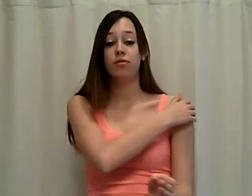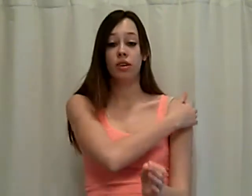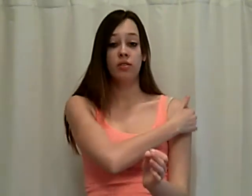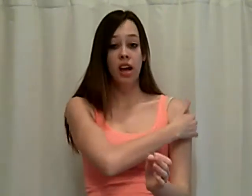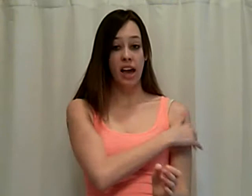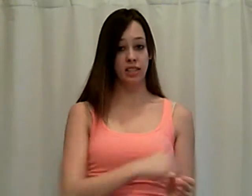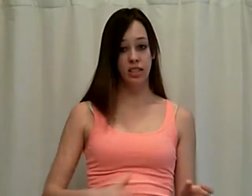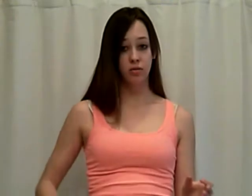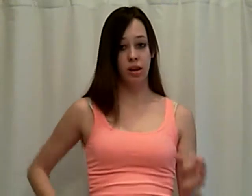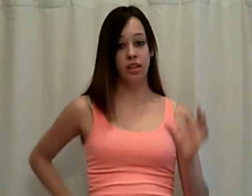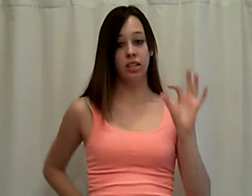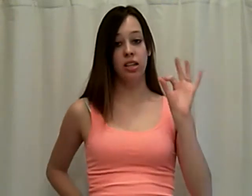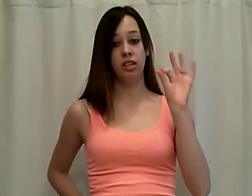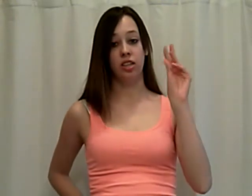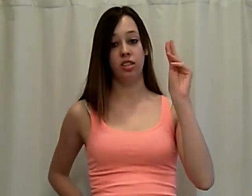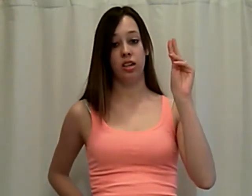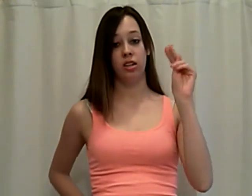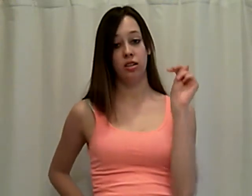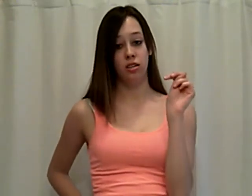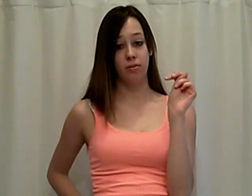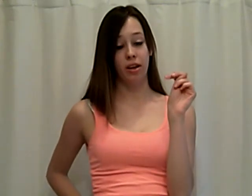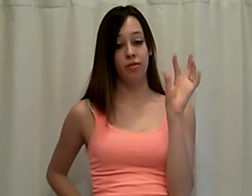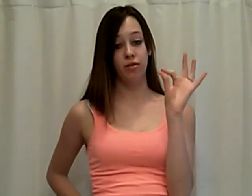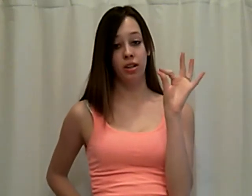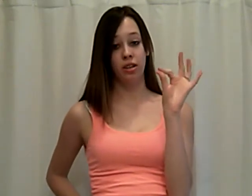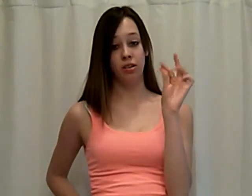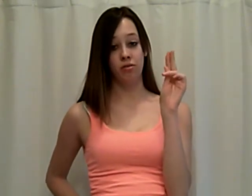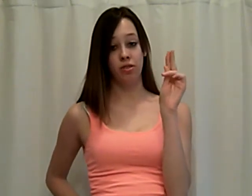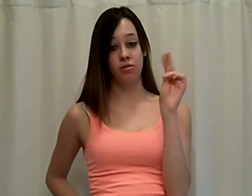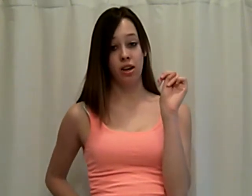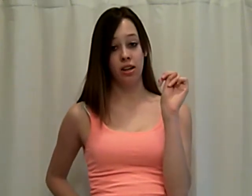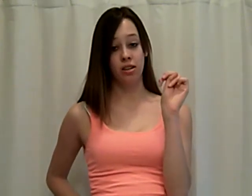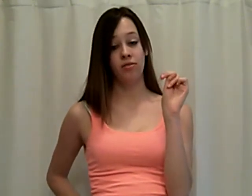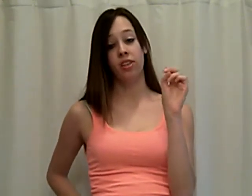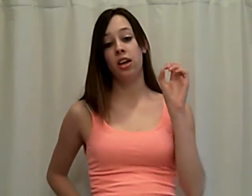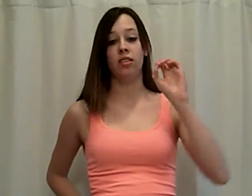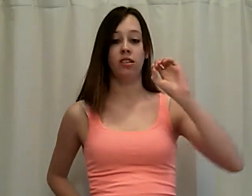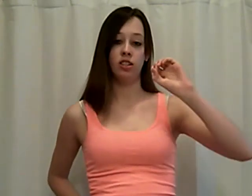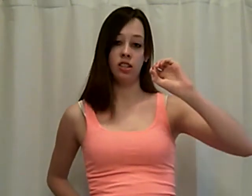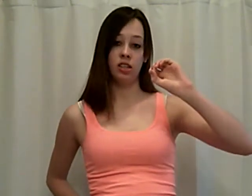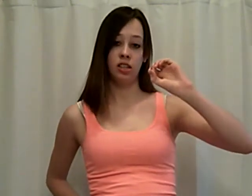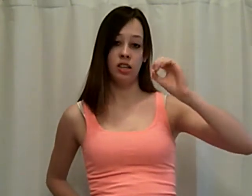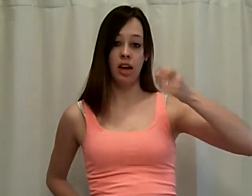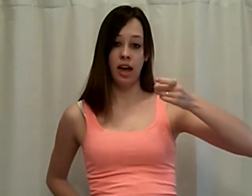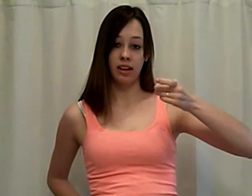fun of our exes. What I did is I just did spell out fun, F-U-N, and then just did E-X,